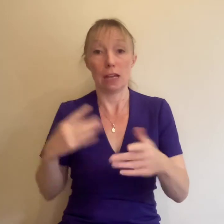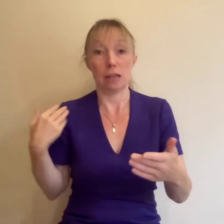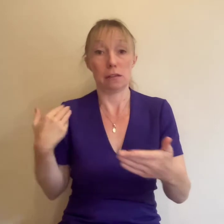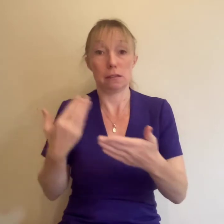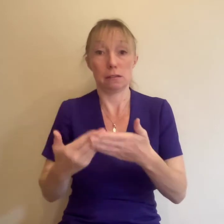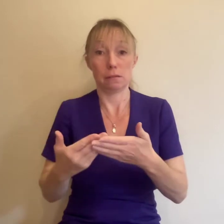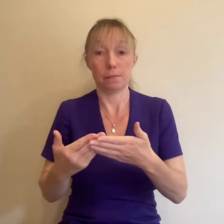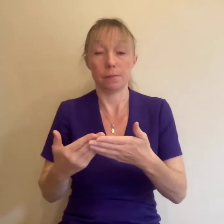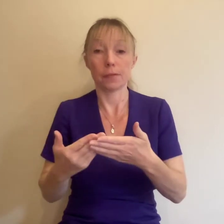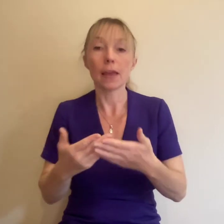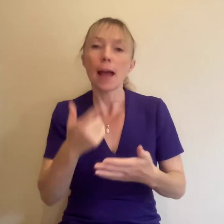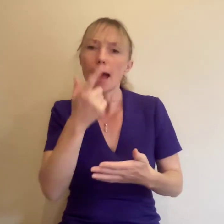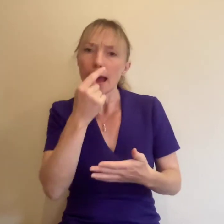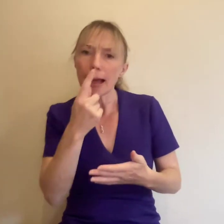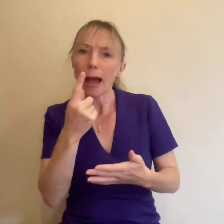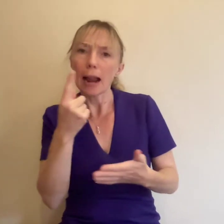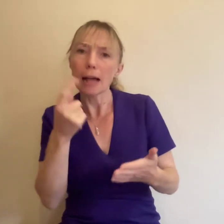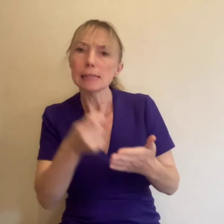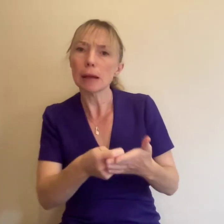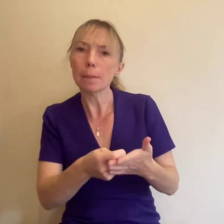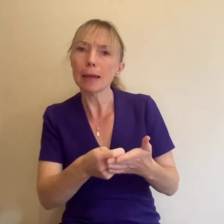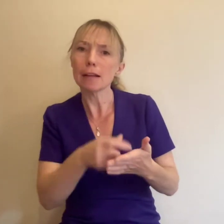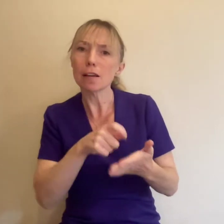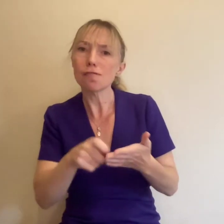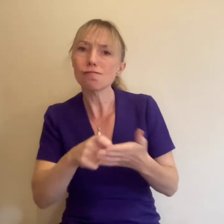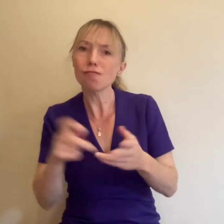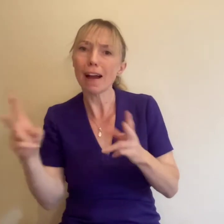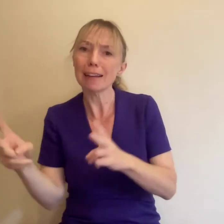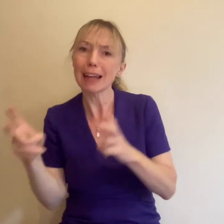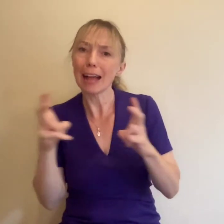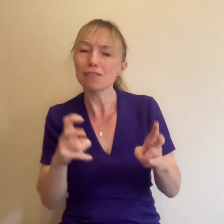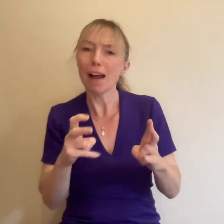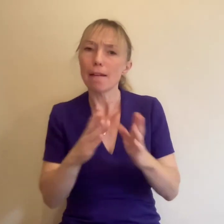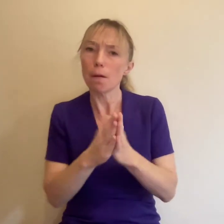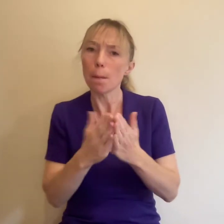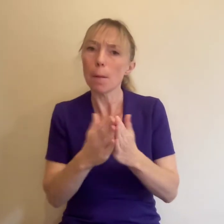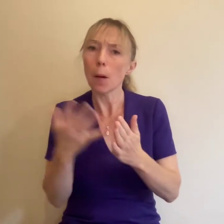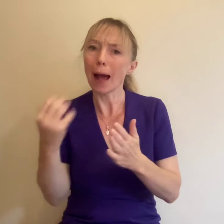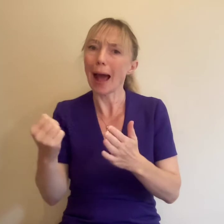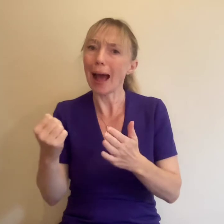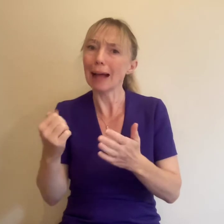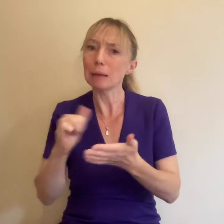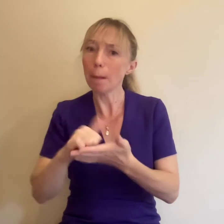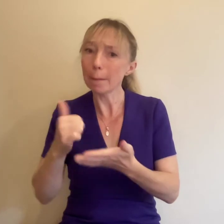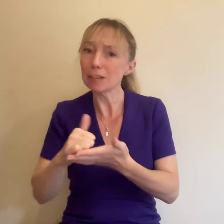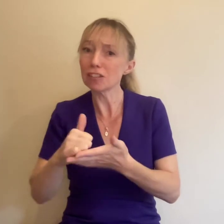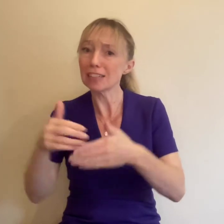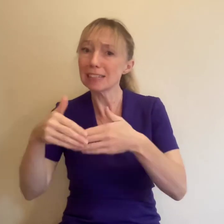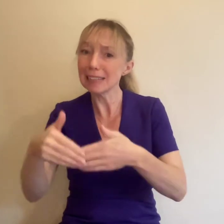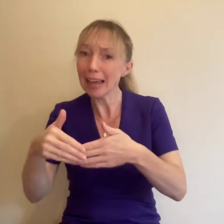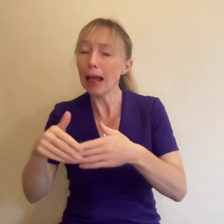Can I submit a writing extract from a book that already has a publishing deal but has not yet been published?